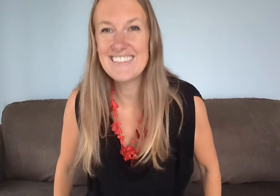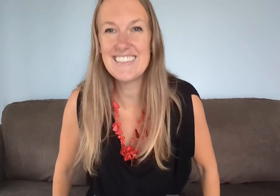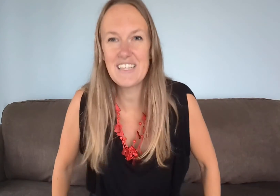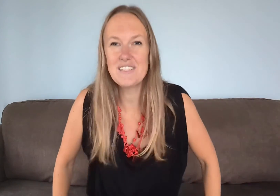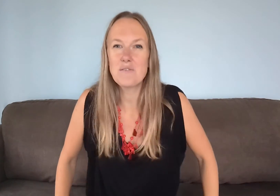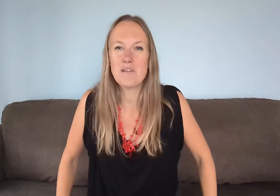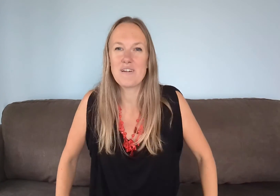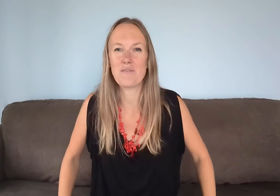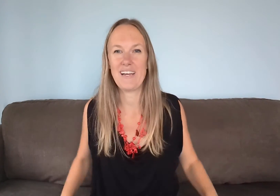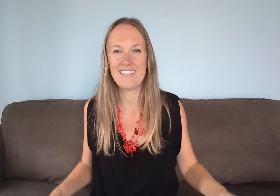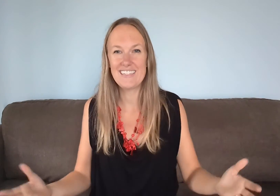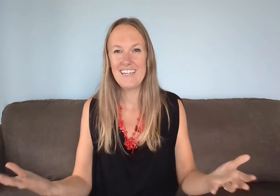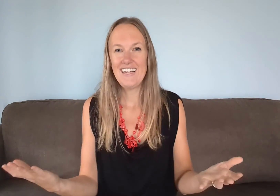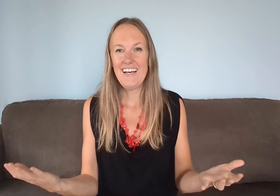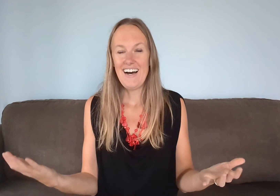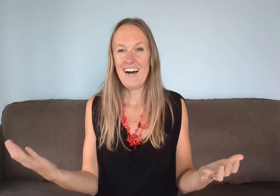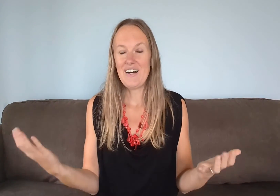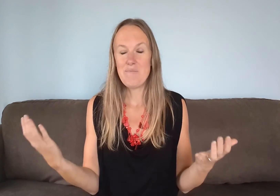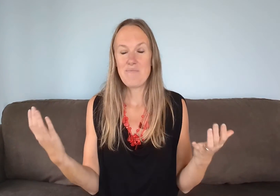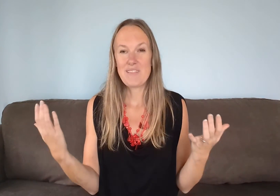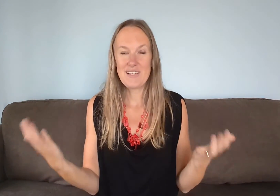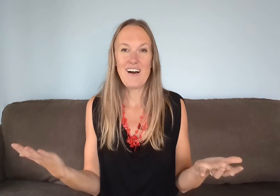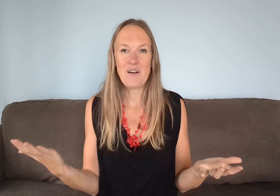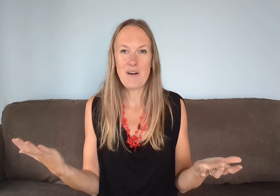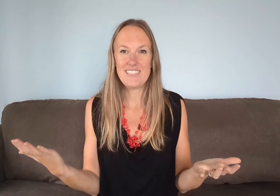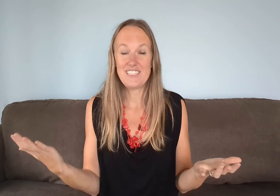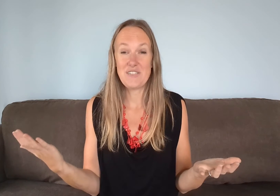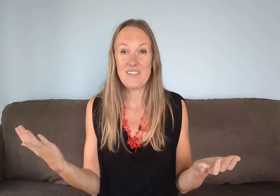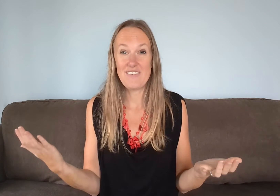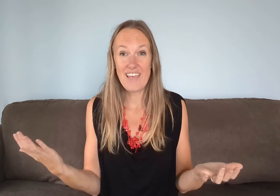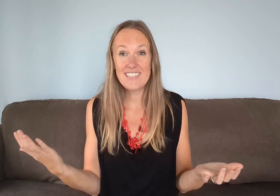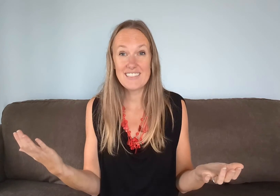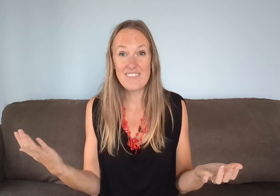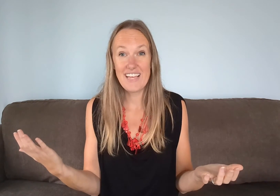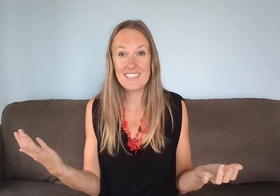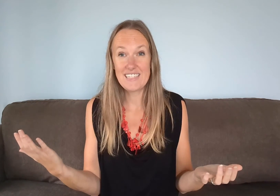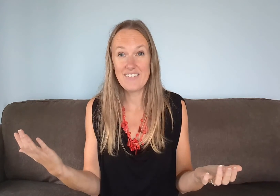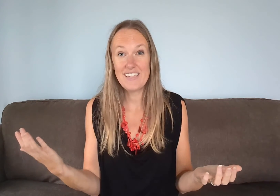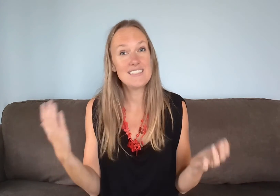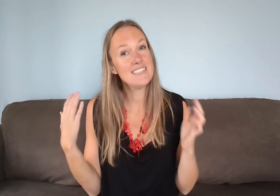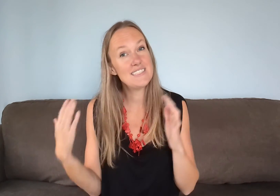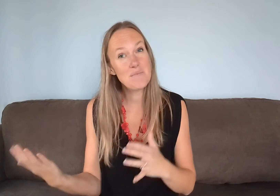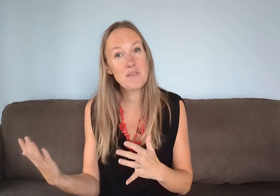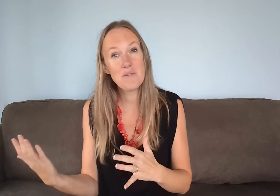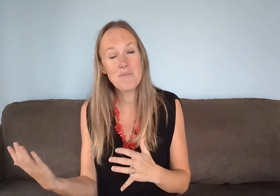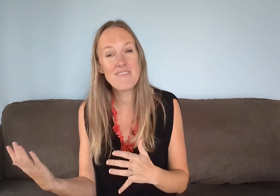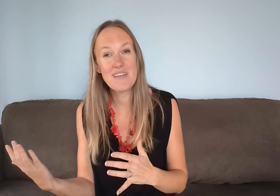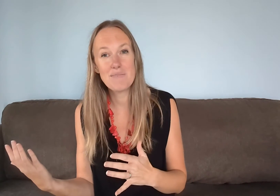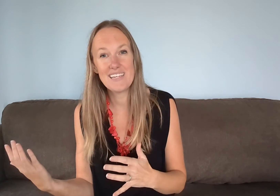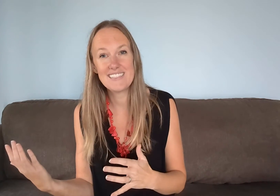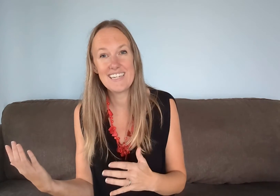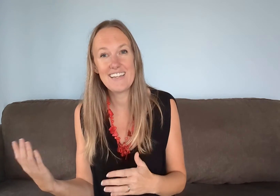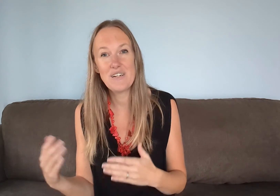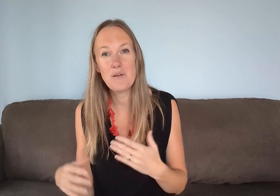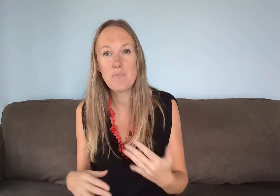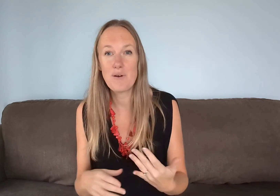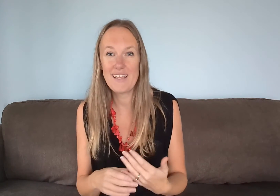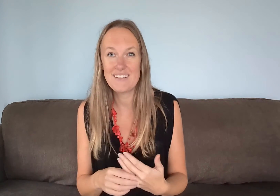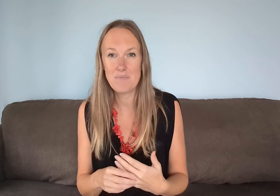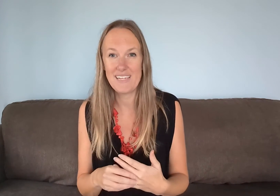just thought this would be a great song I wanted to do in advance of Thanksgiving, because this is something when my family gets together, we pray this